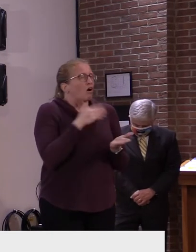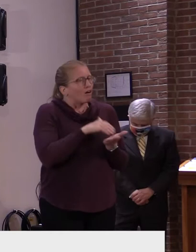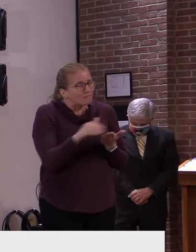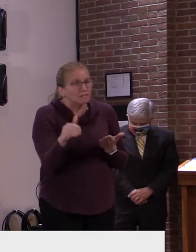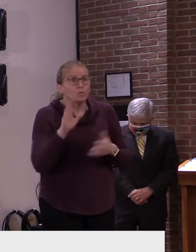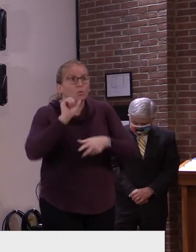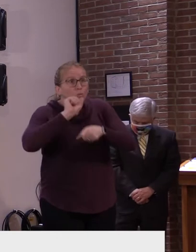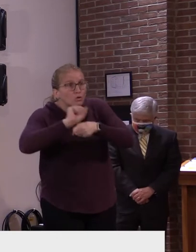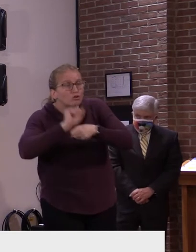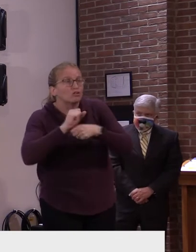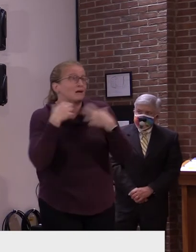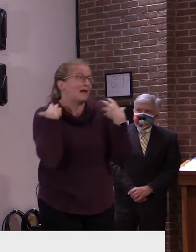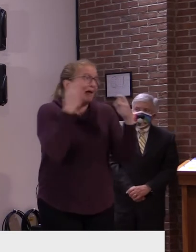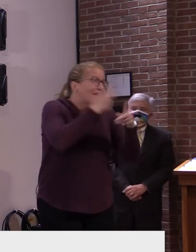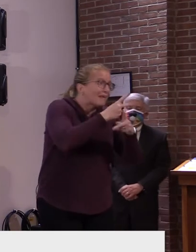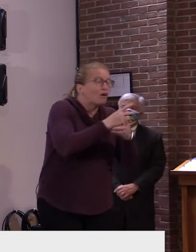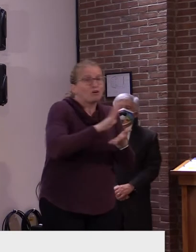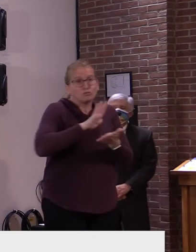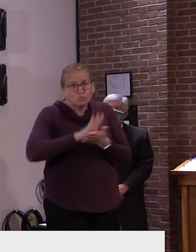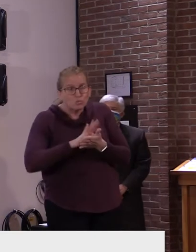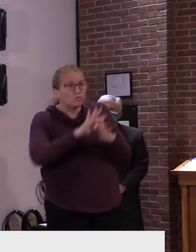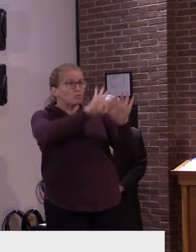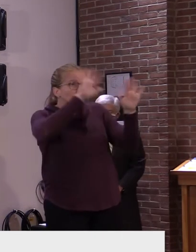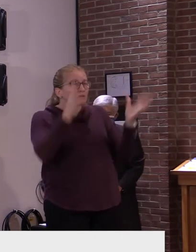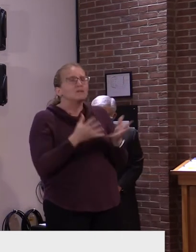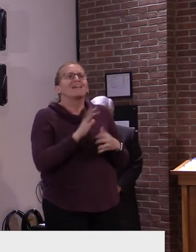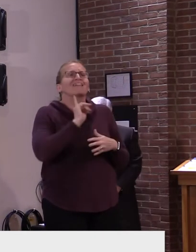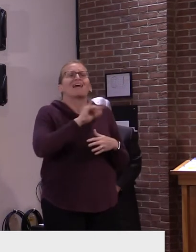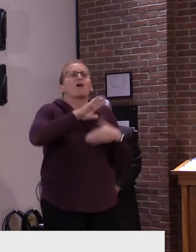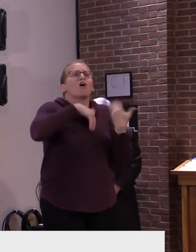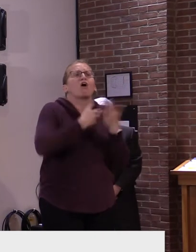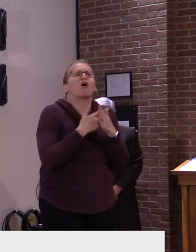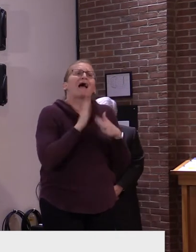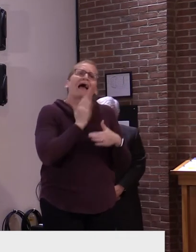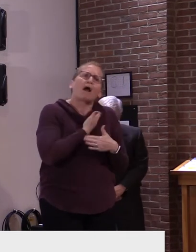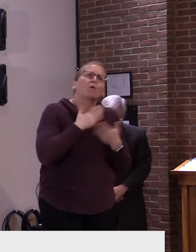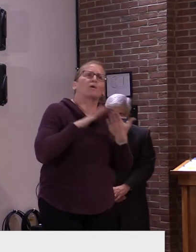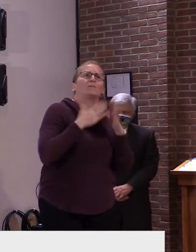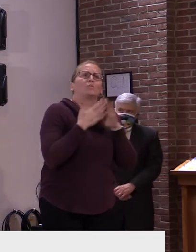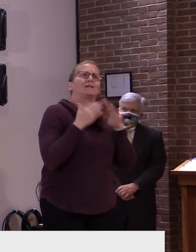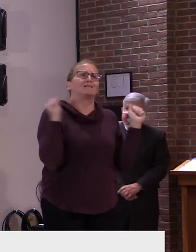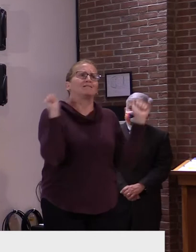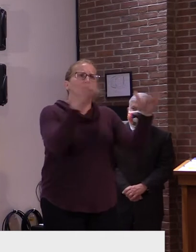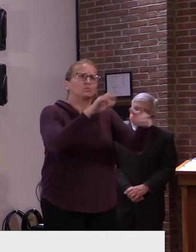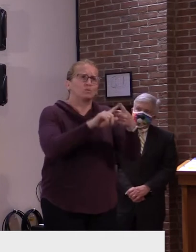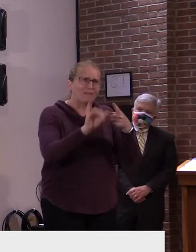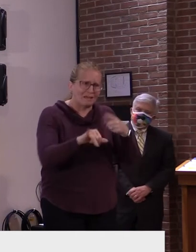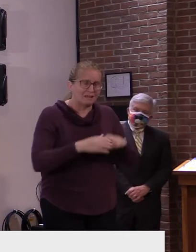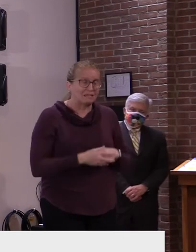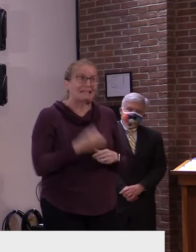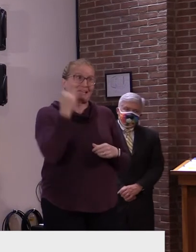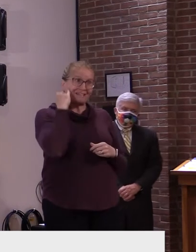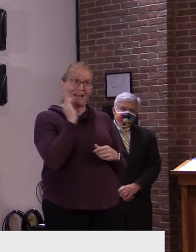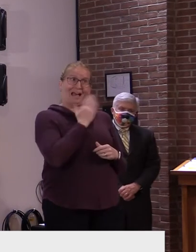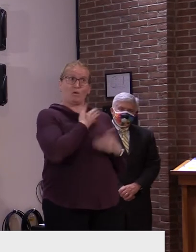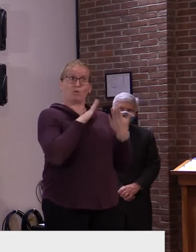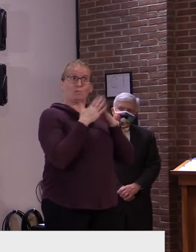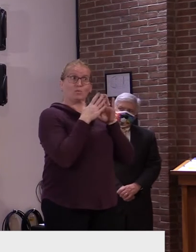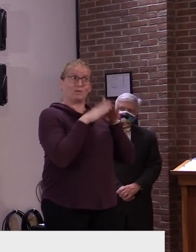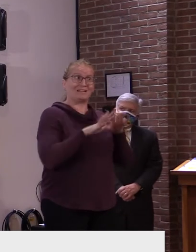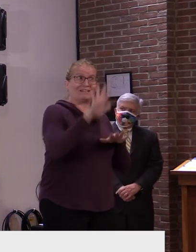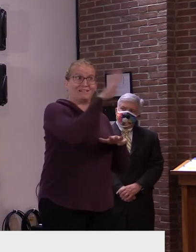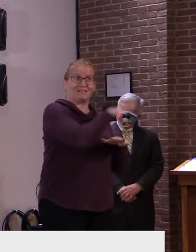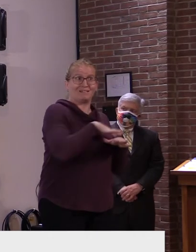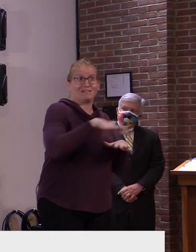more they're all a reflection of our communities so the more we see covet in our communities the